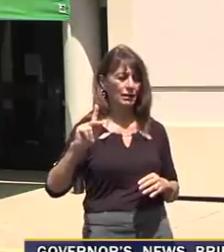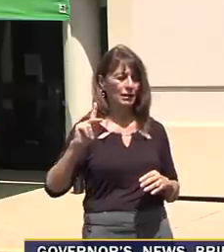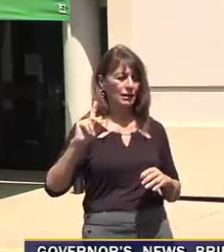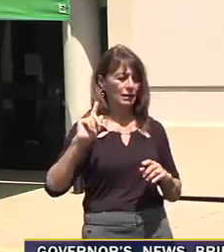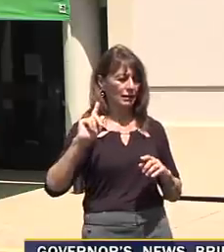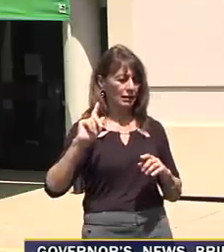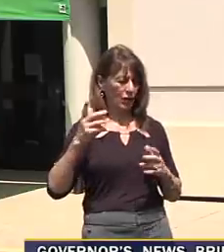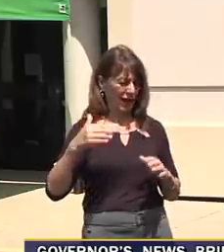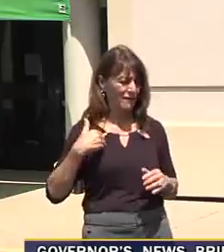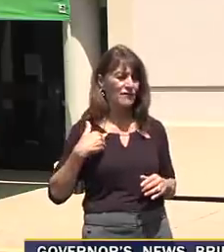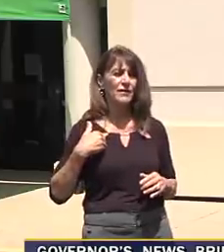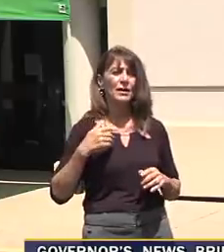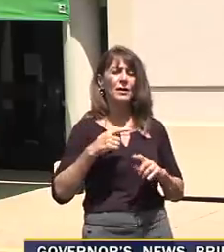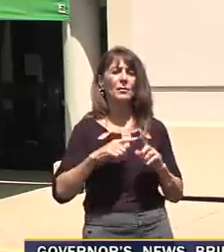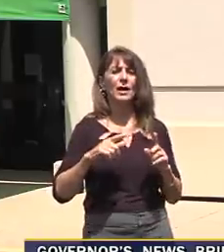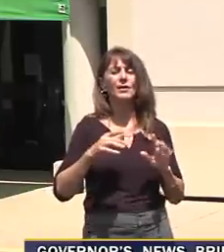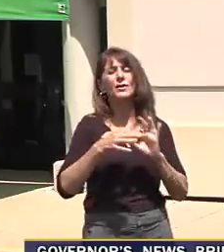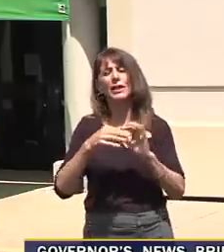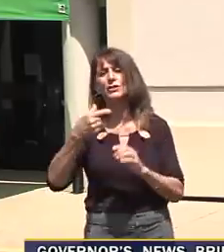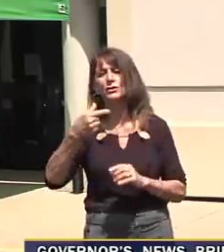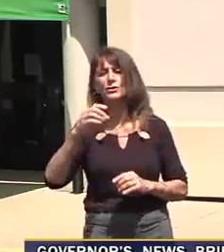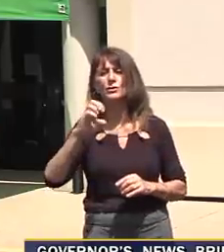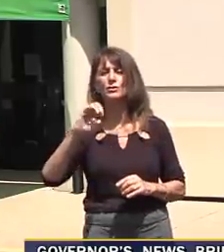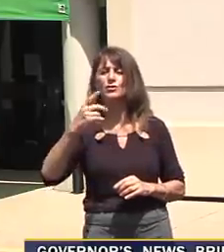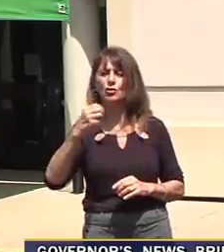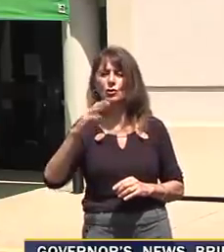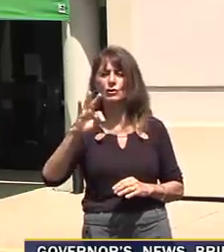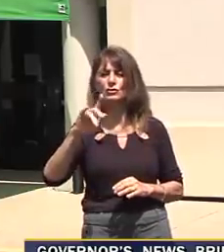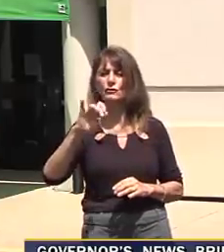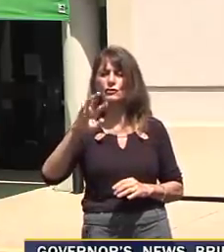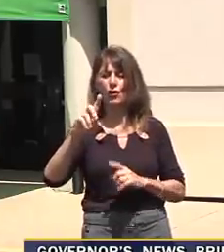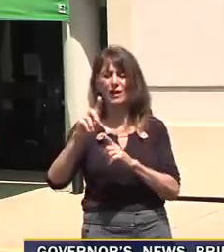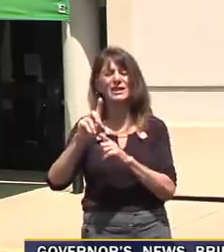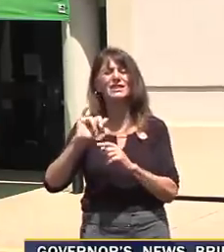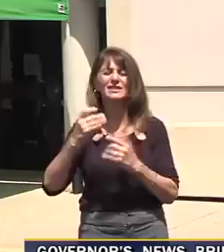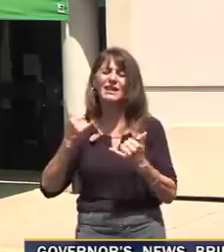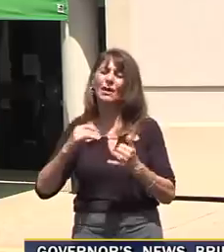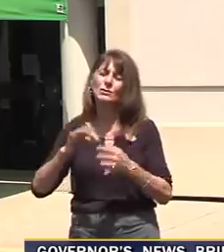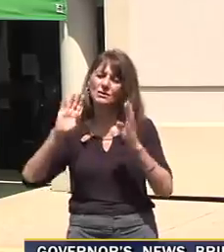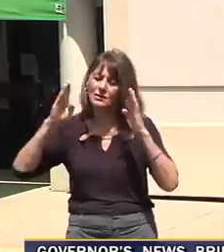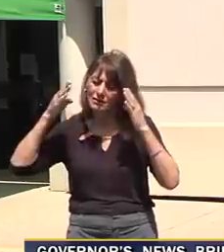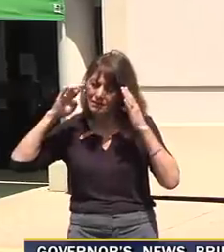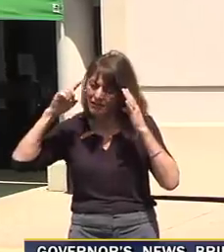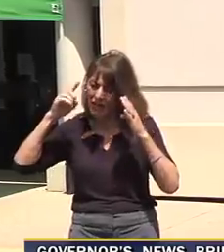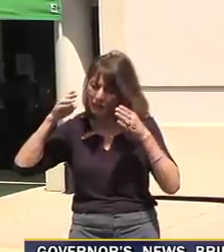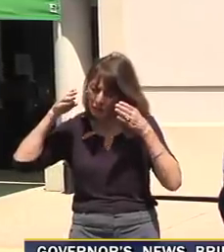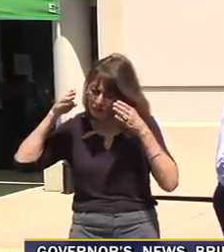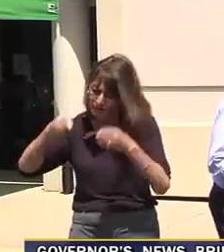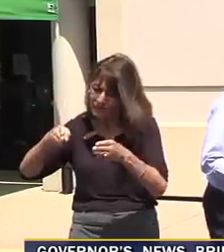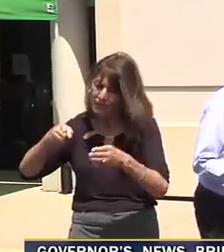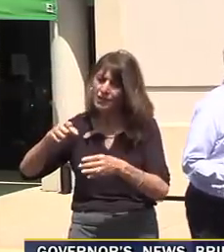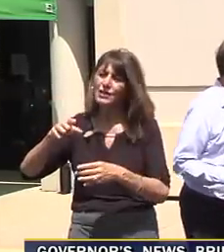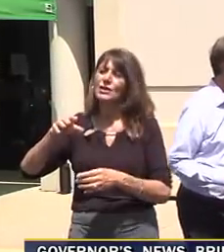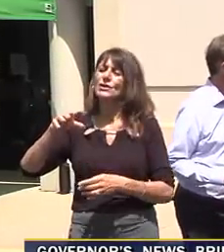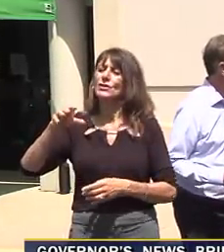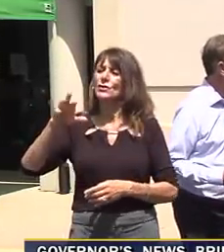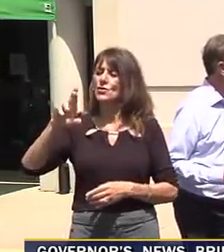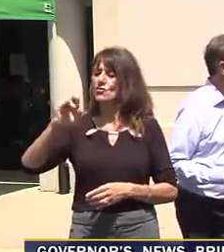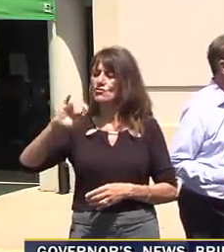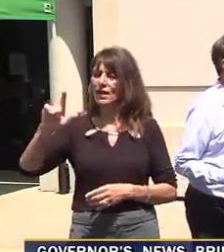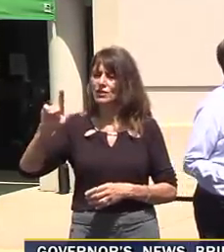really, given George Floyd, we know this is a special time to pay attention to racial justice. Susan? Or perhaps we could trade it for